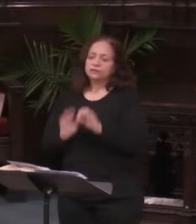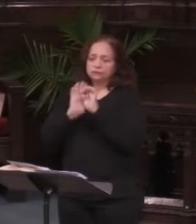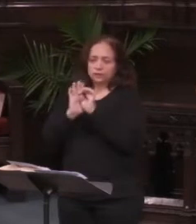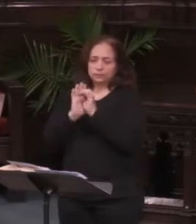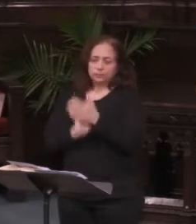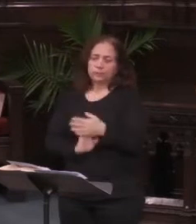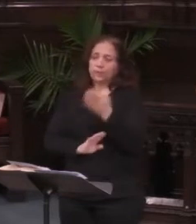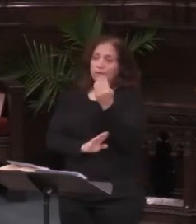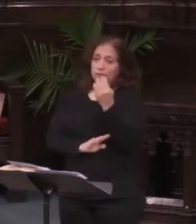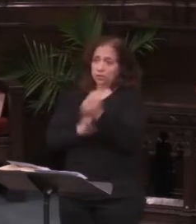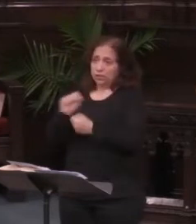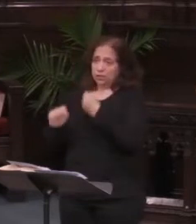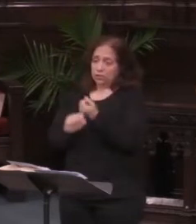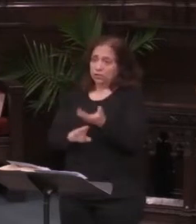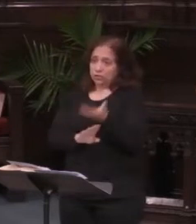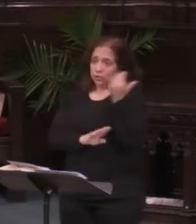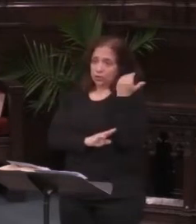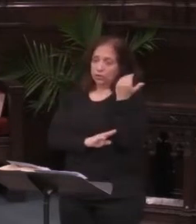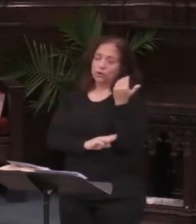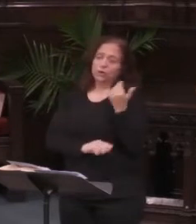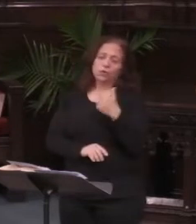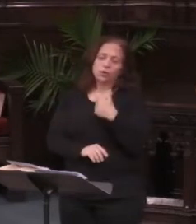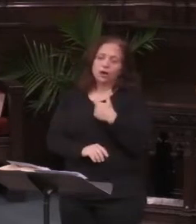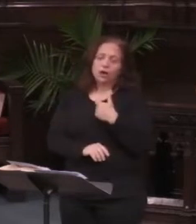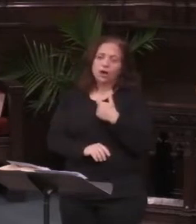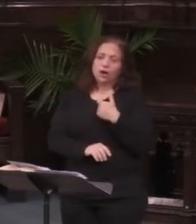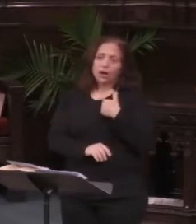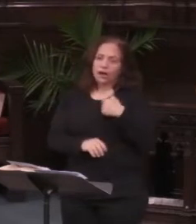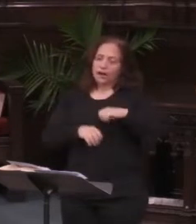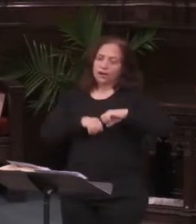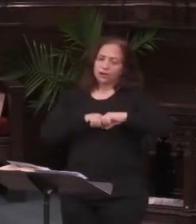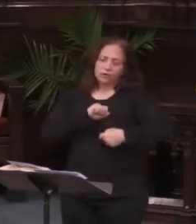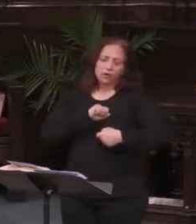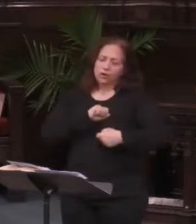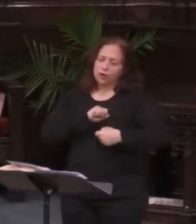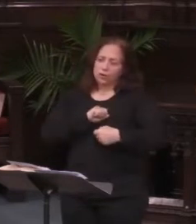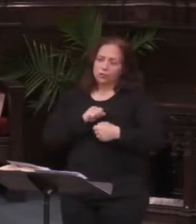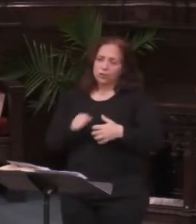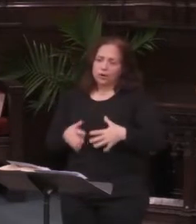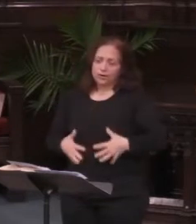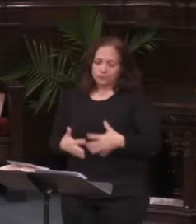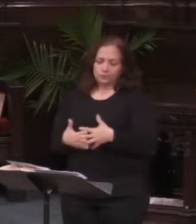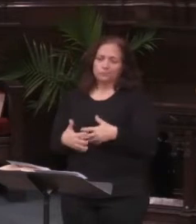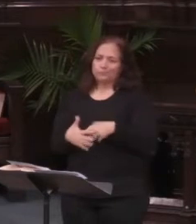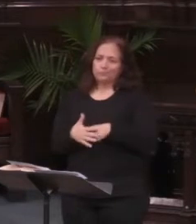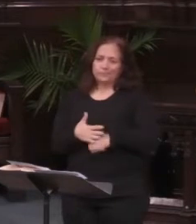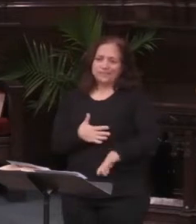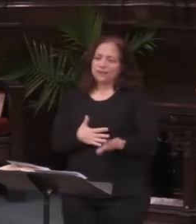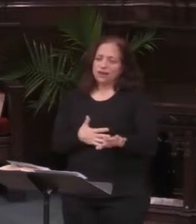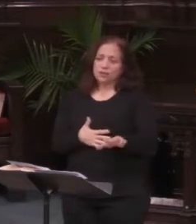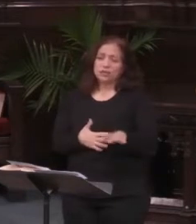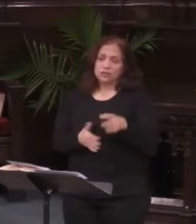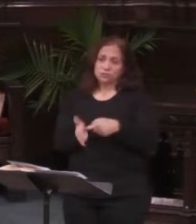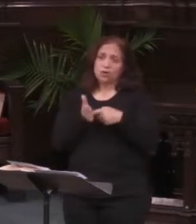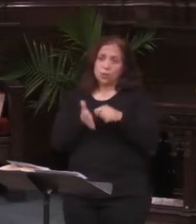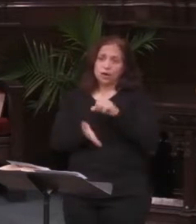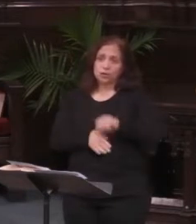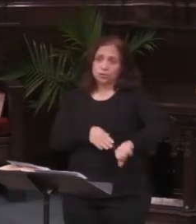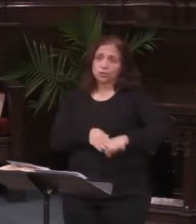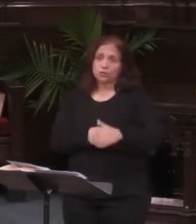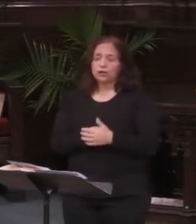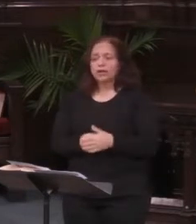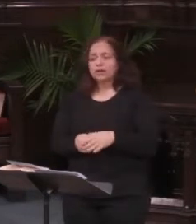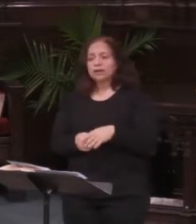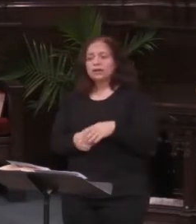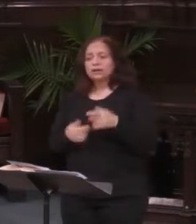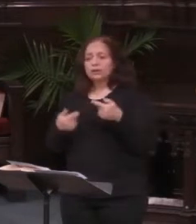I suffered a heartbreaking miscarriage that required surgery. In the pre-op area, I asked for a chaplain to come and pray